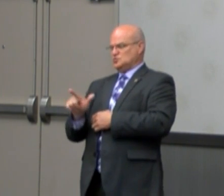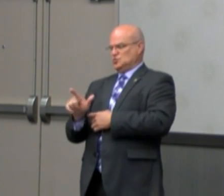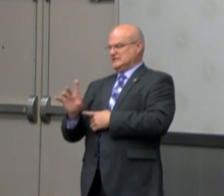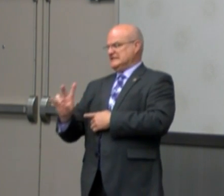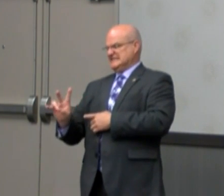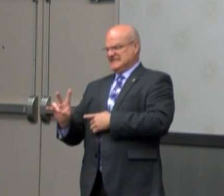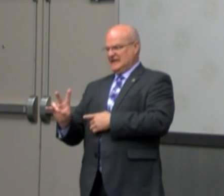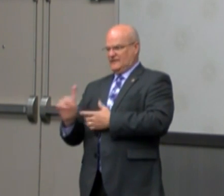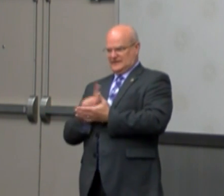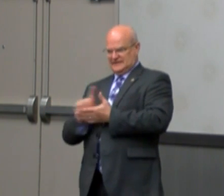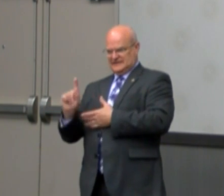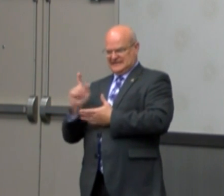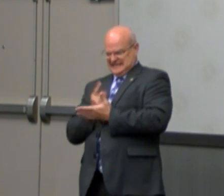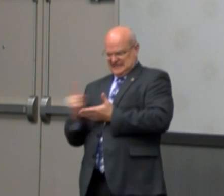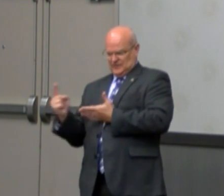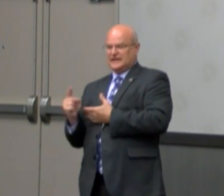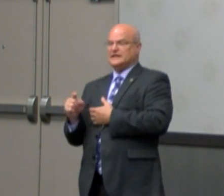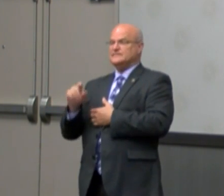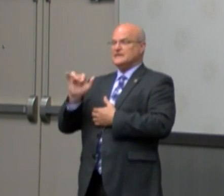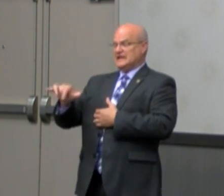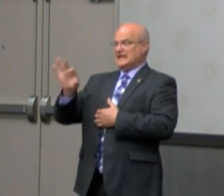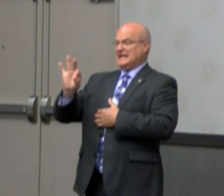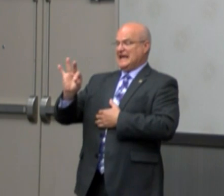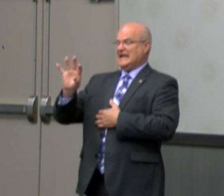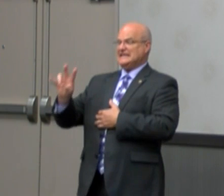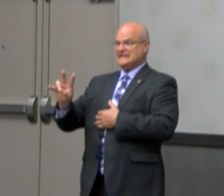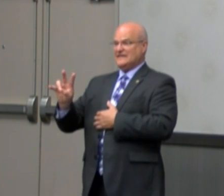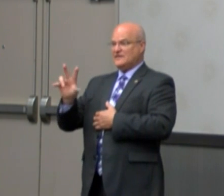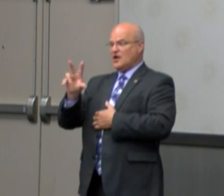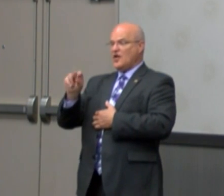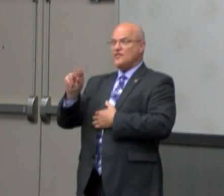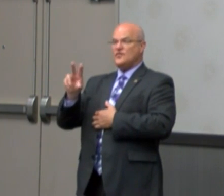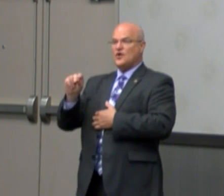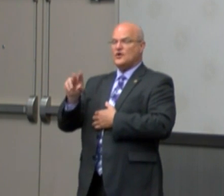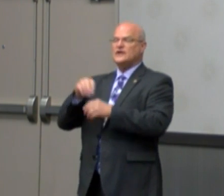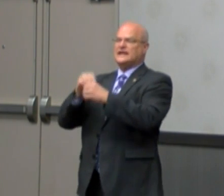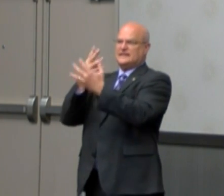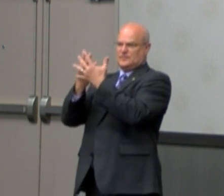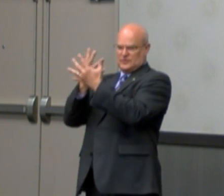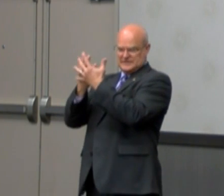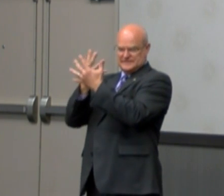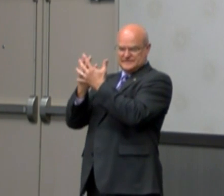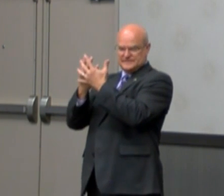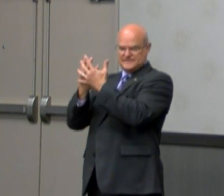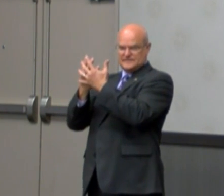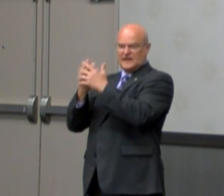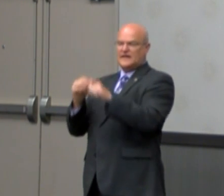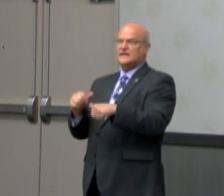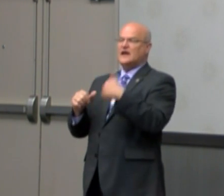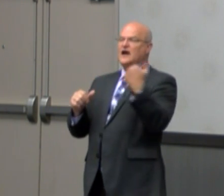7 earlier this week. 97, 30 of them are correctional related.